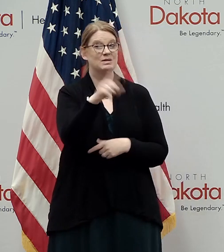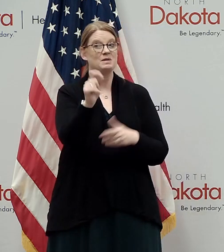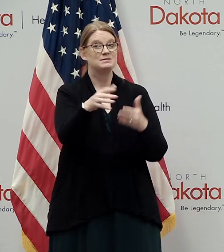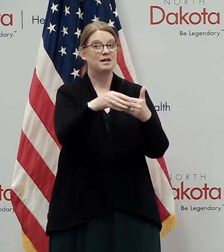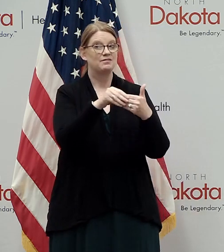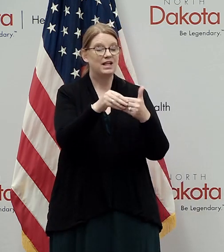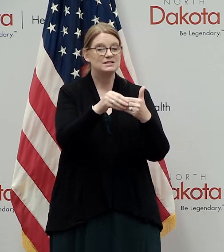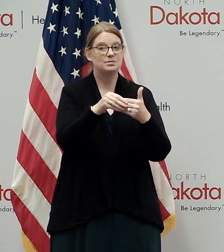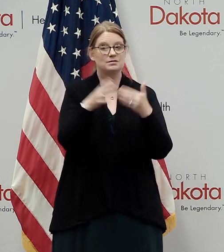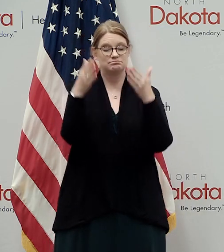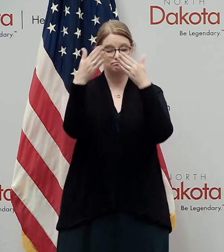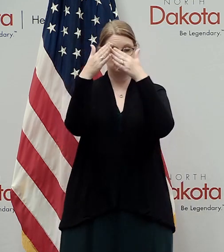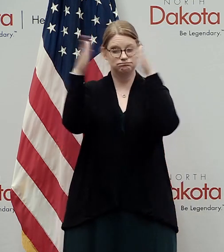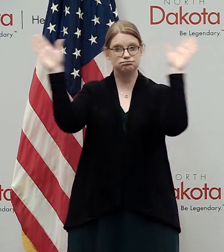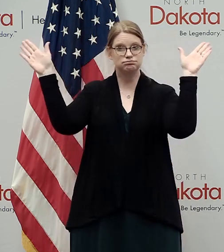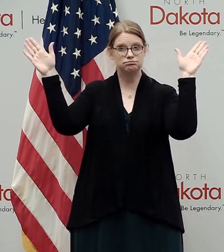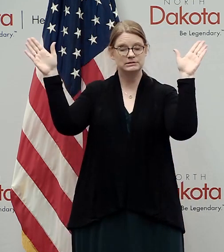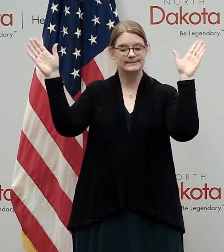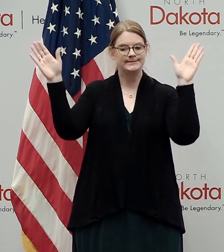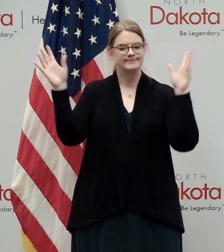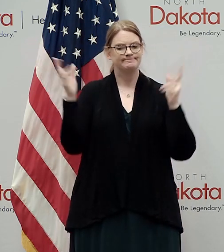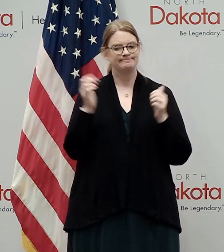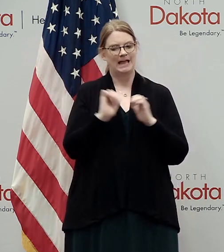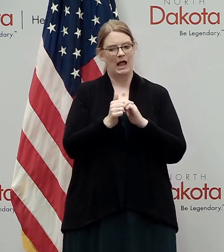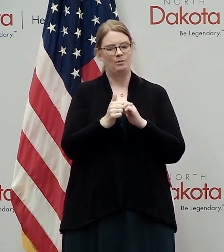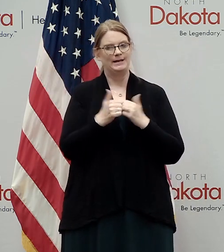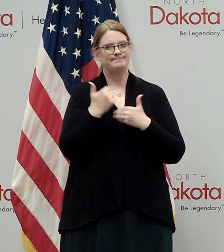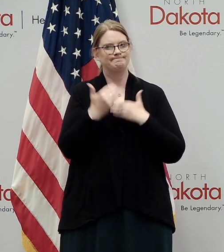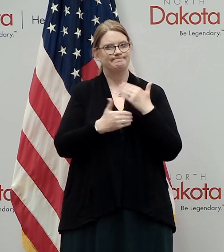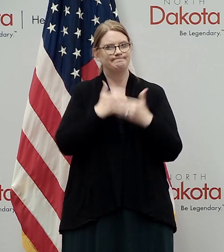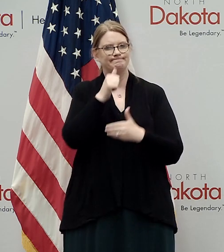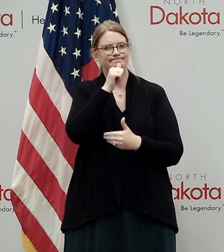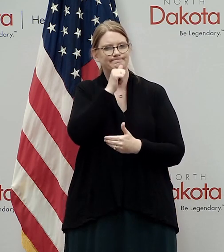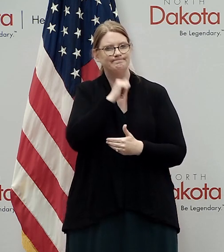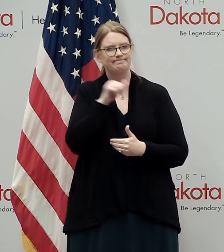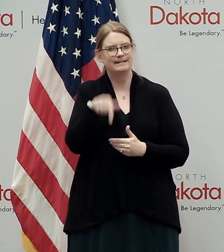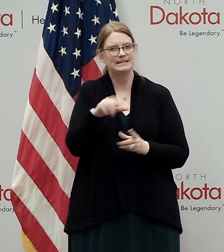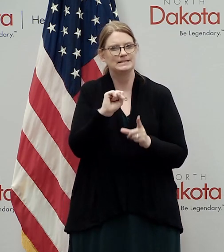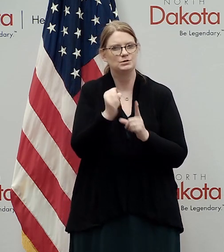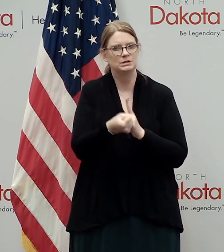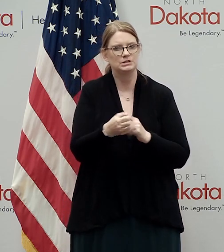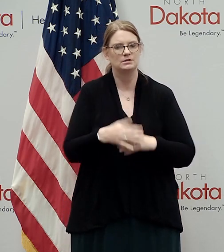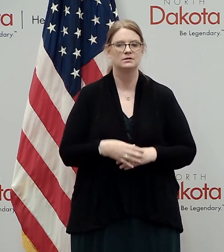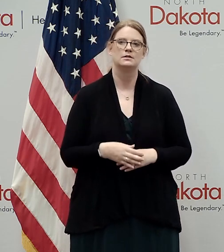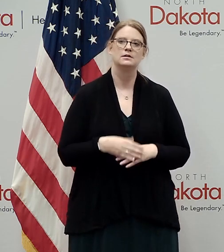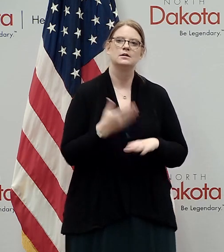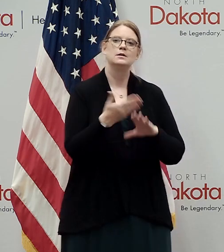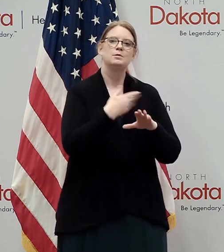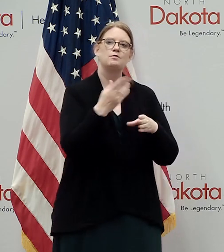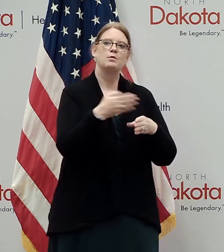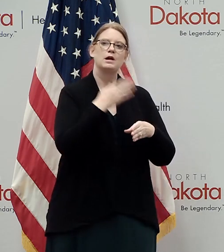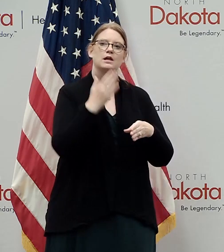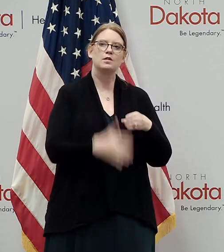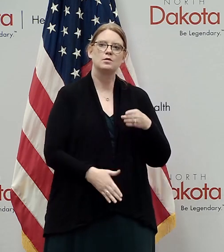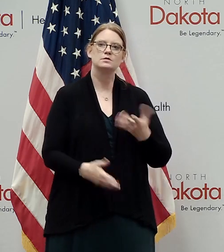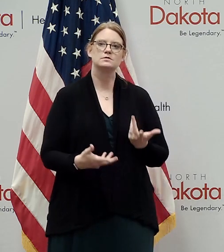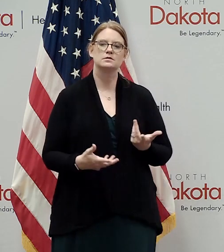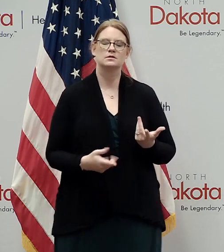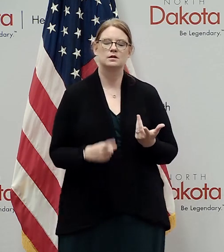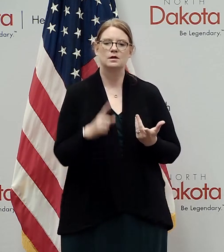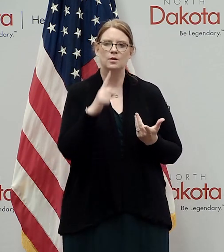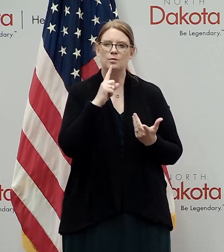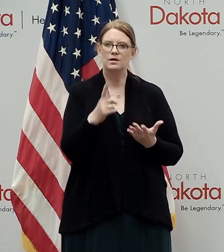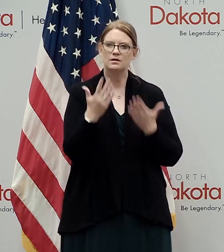best manage this unprecedented situation. And before I close, I want to say again how deeply grateful